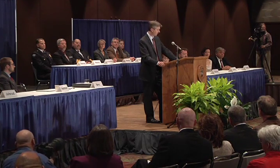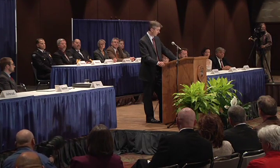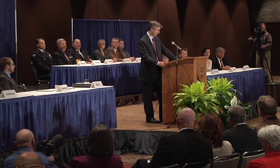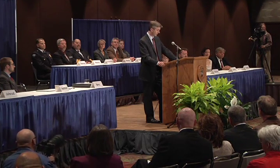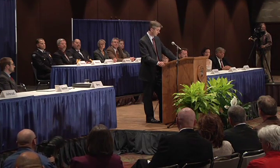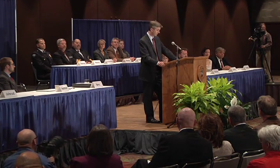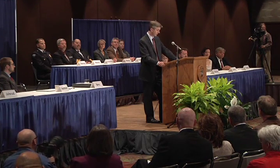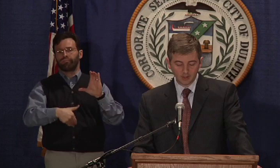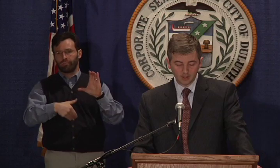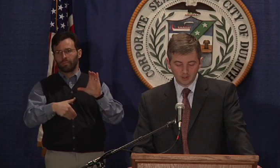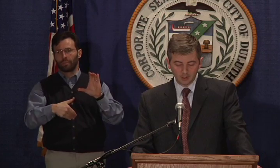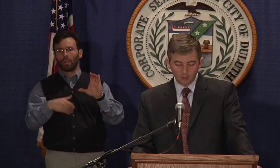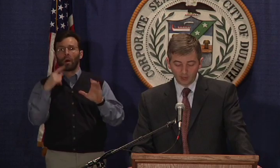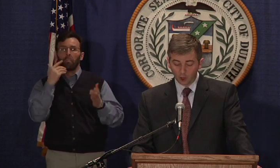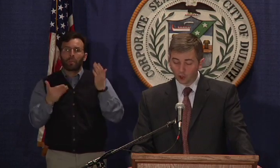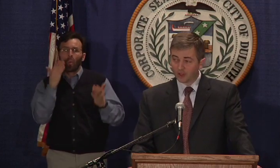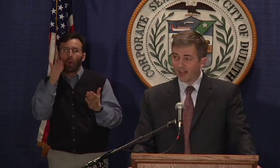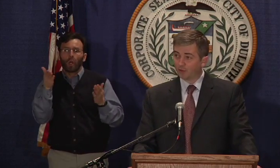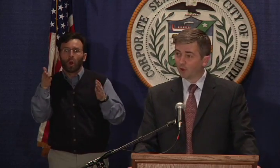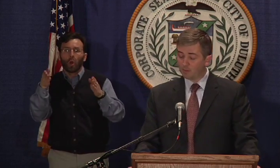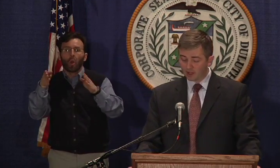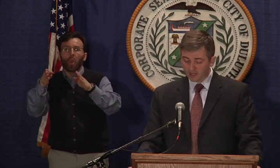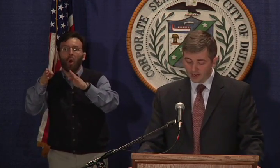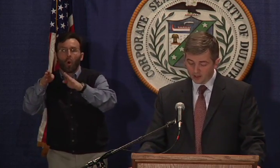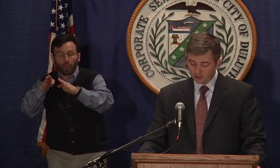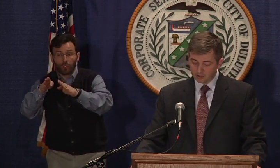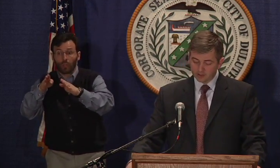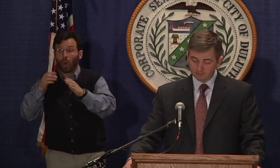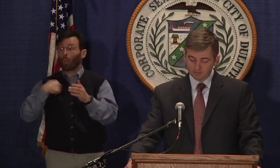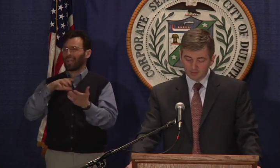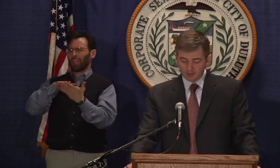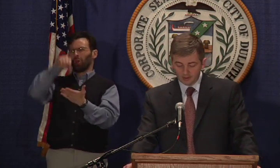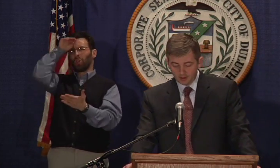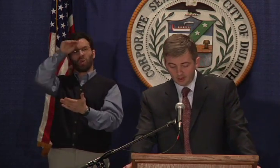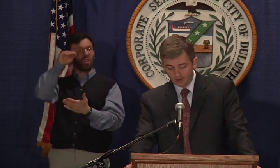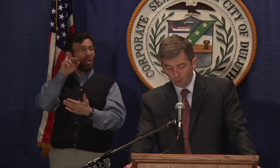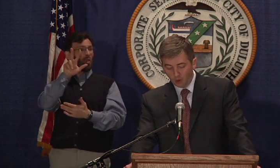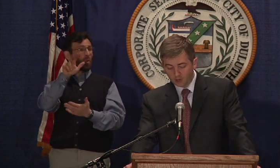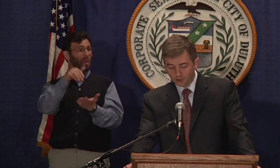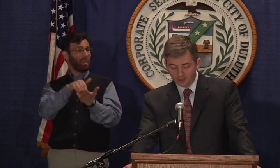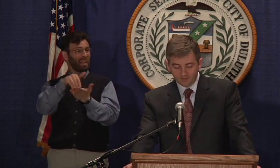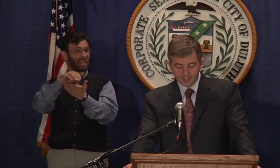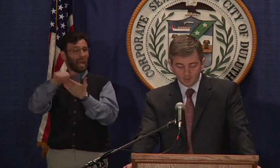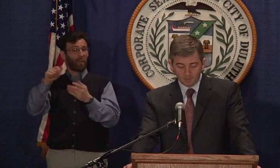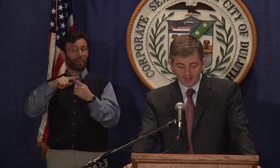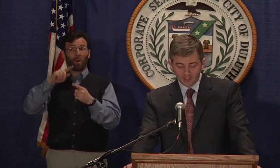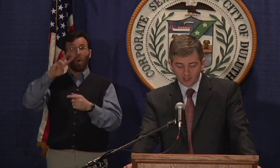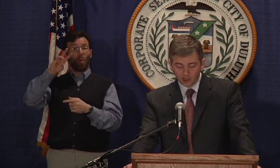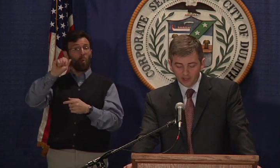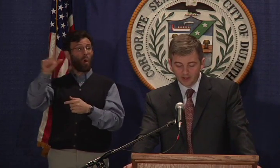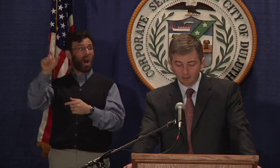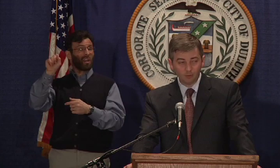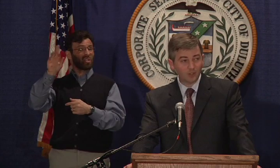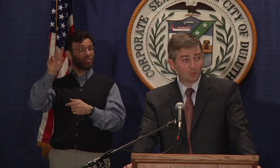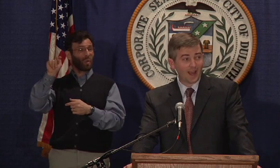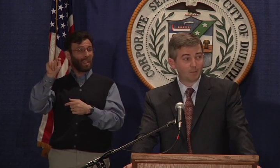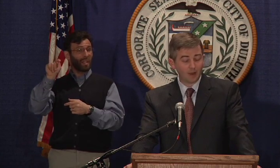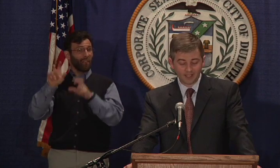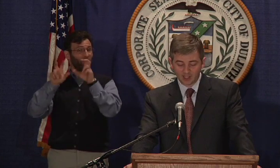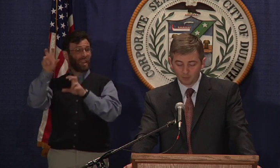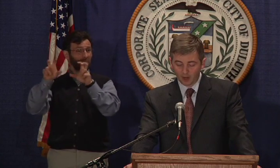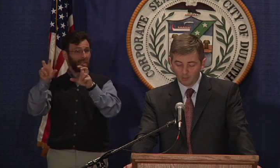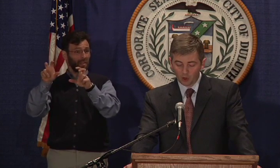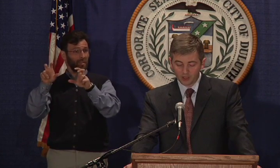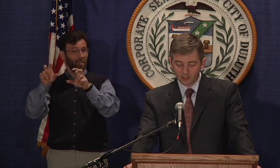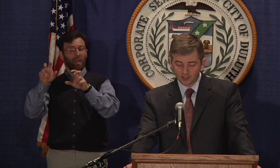was in danger of closing. We learned that $3 million of a Wall Street investment bank security that was backed